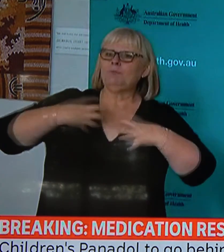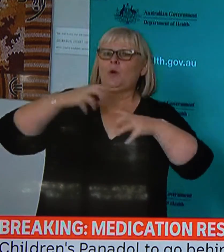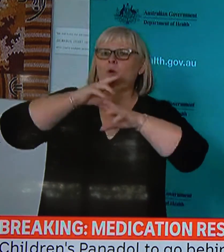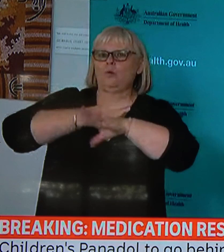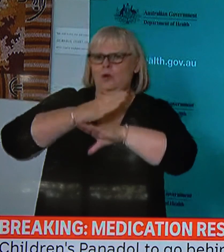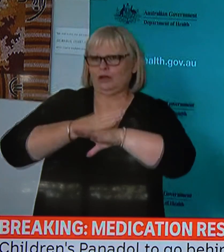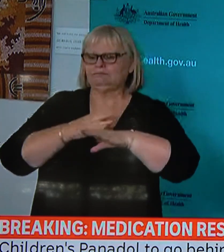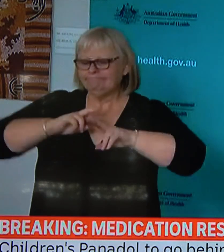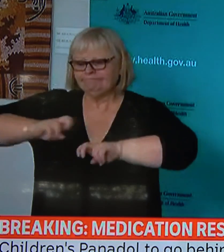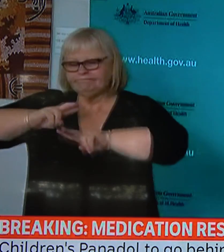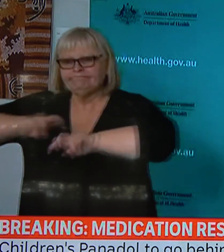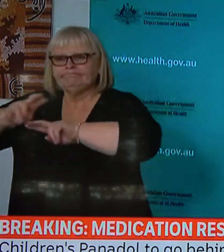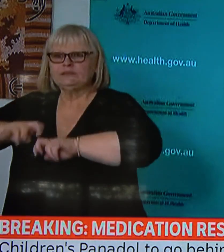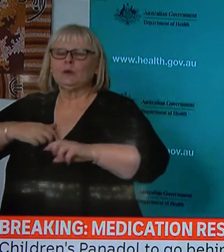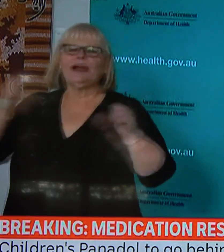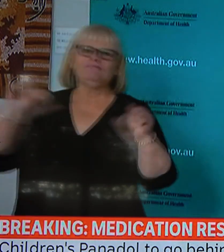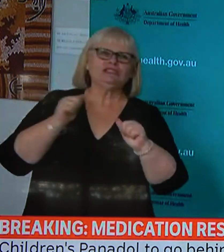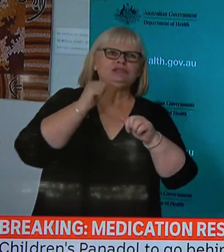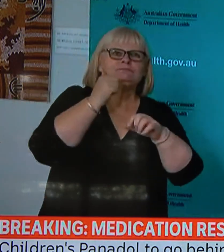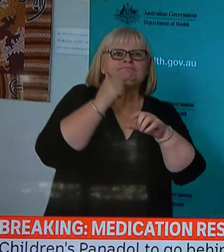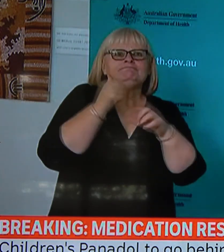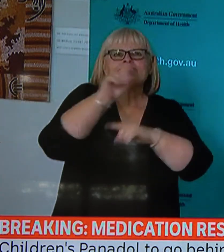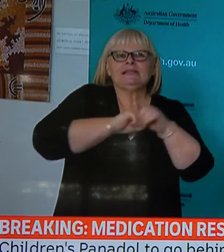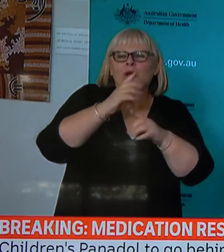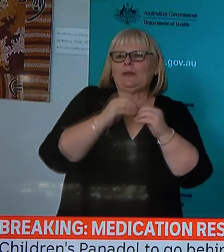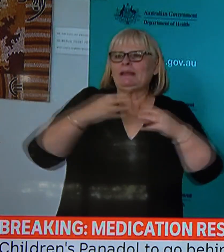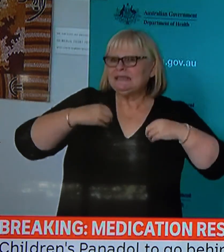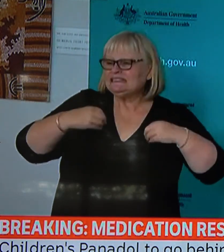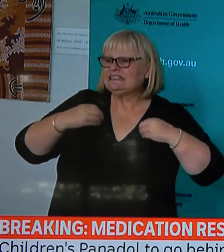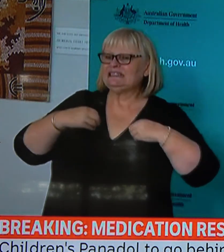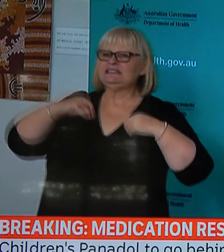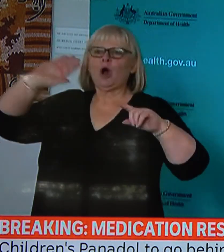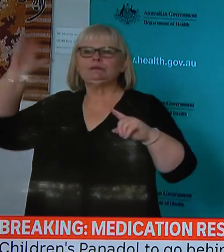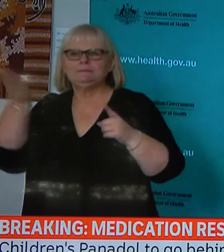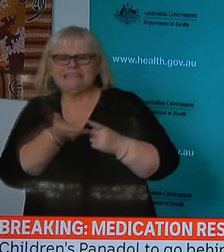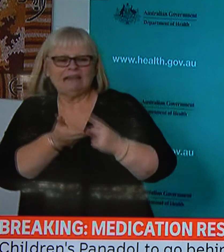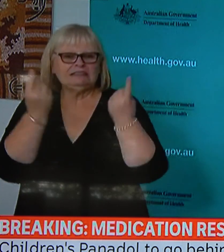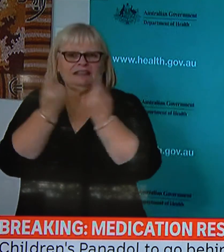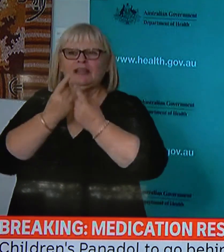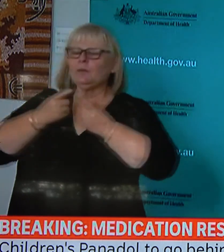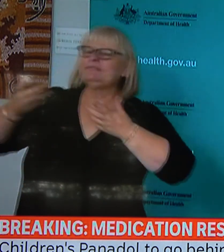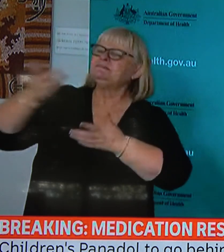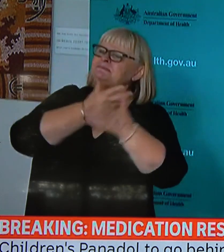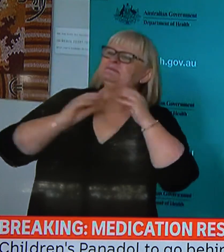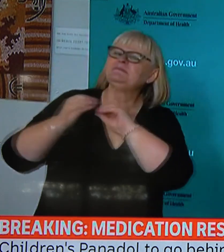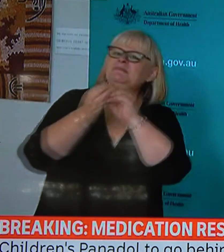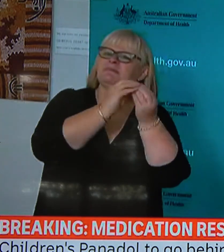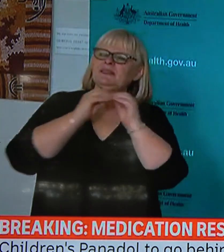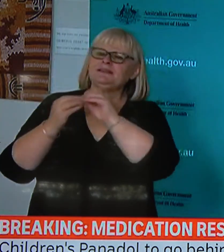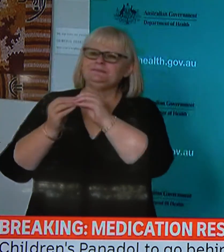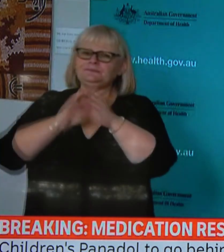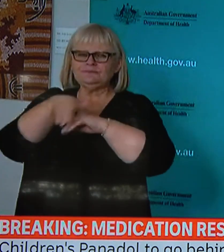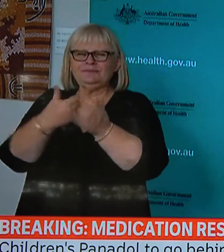and I've had meetings with businesses, with hospitality and so forth, and many of my colleagues have also been meeting with them. It's